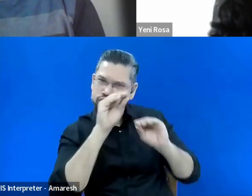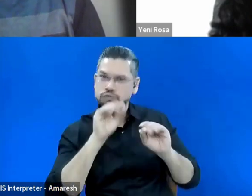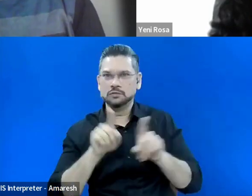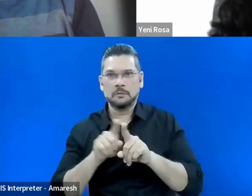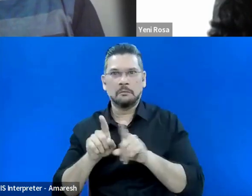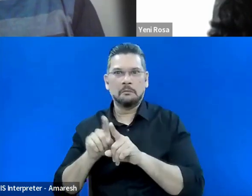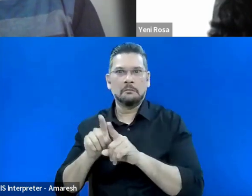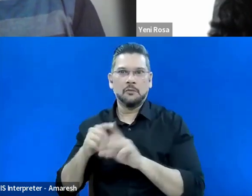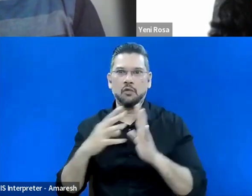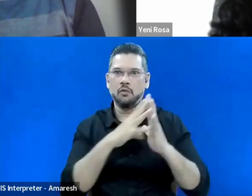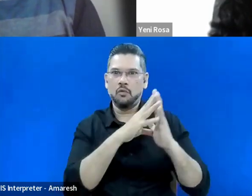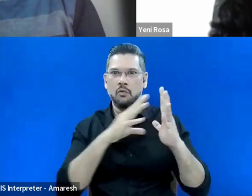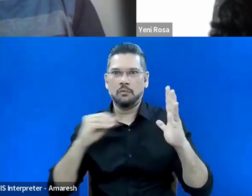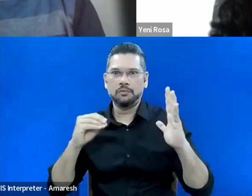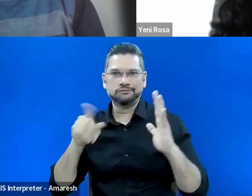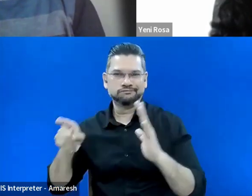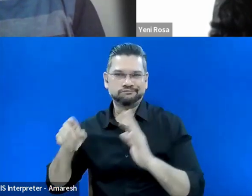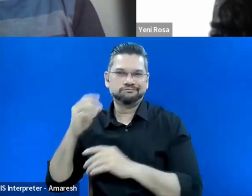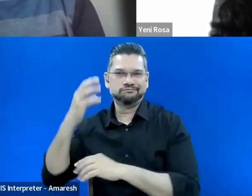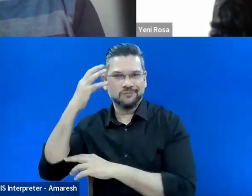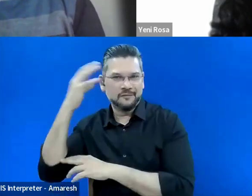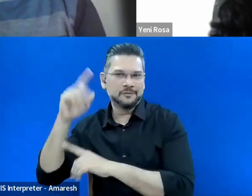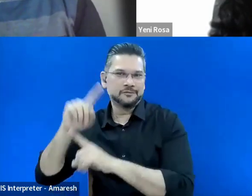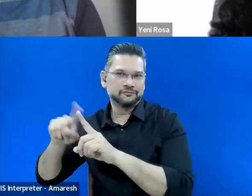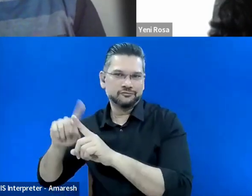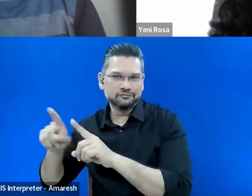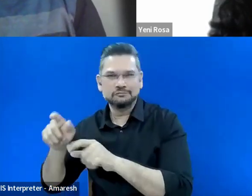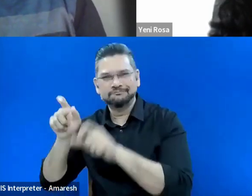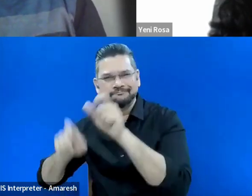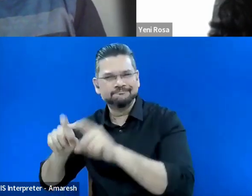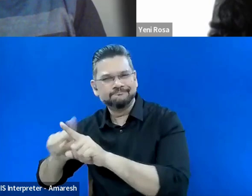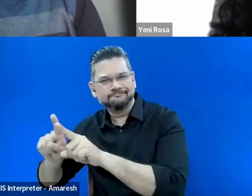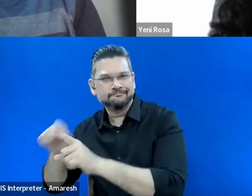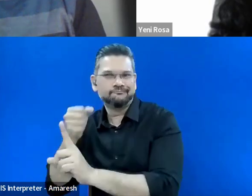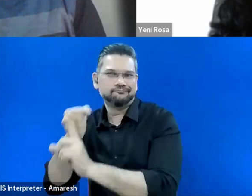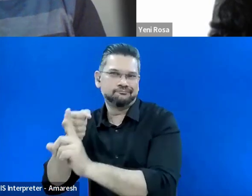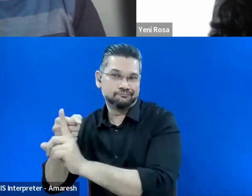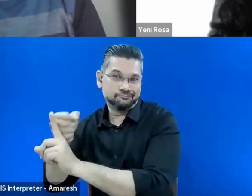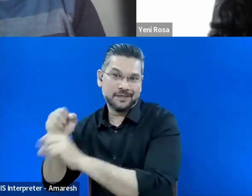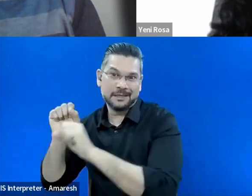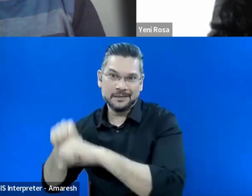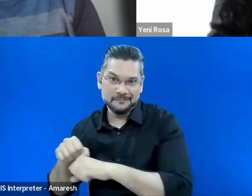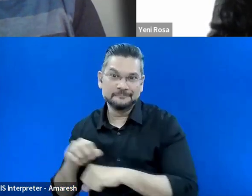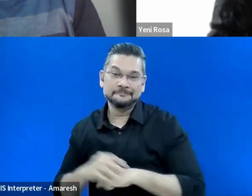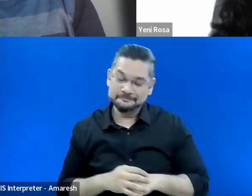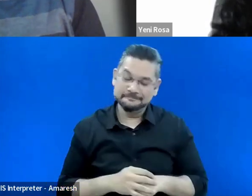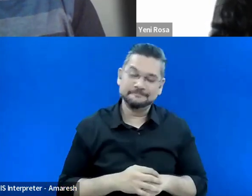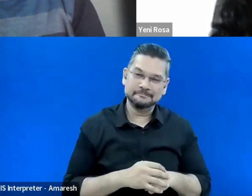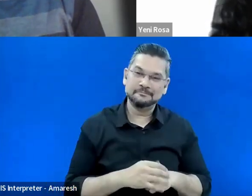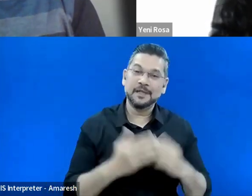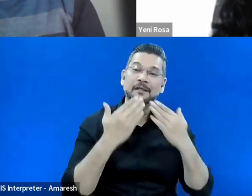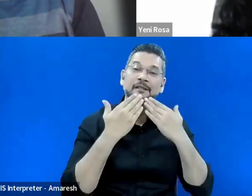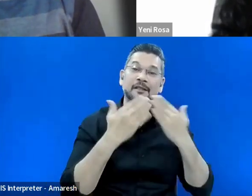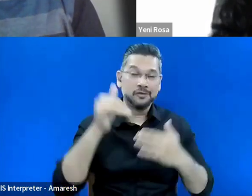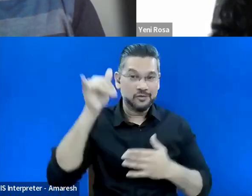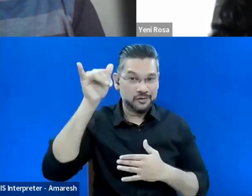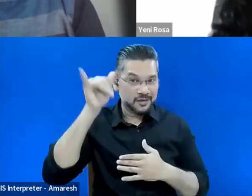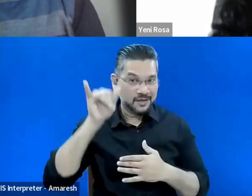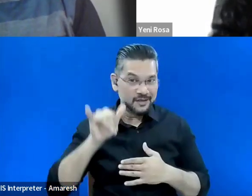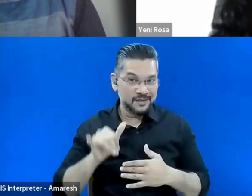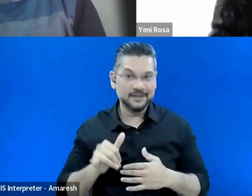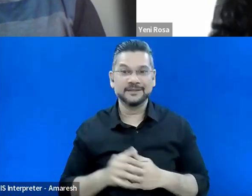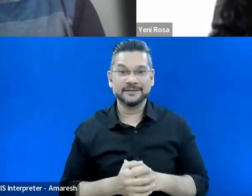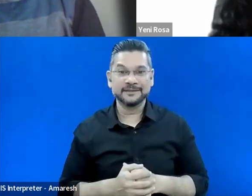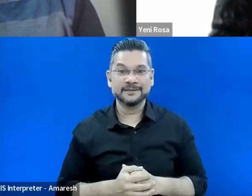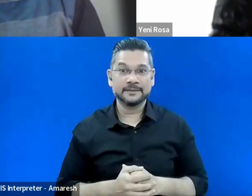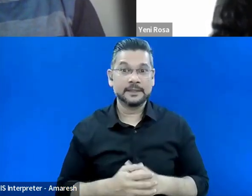engage with different key stakeholders to advocate at the national level. Thank you so much, Yeni. And I would